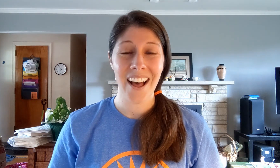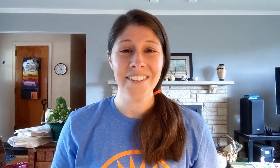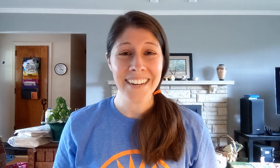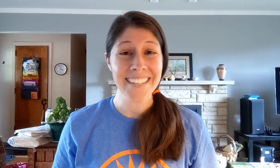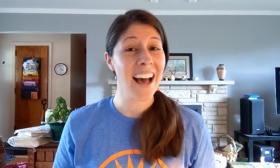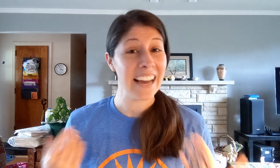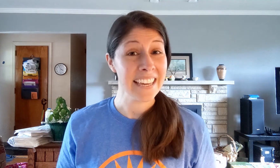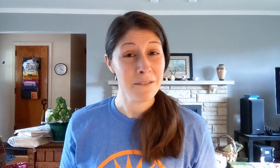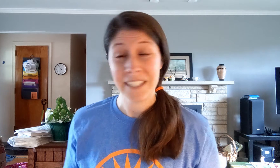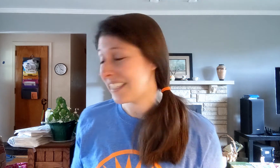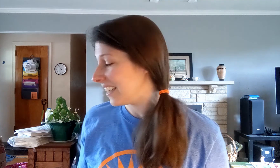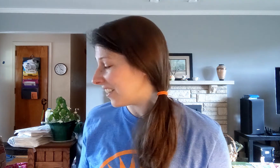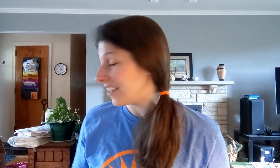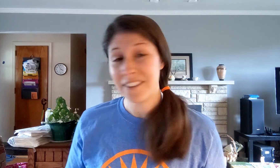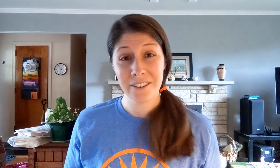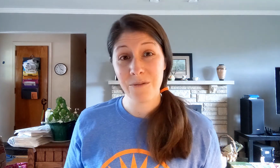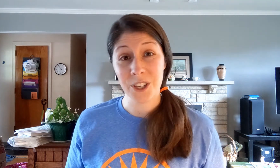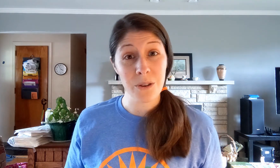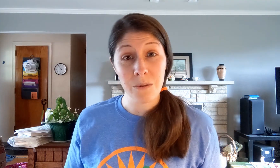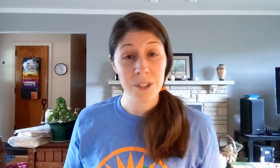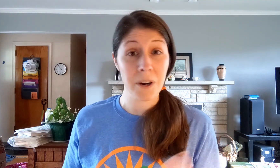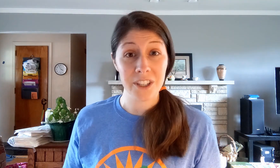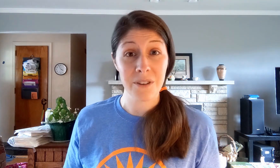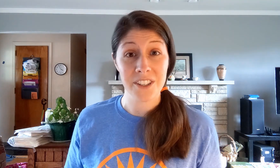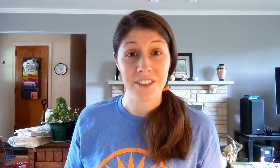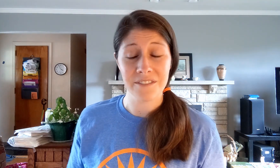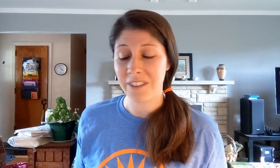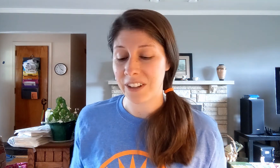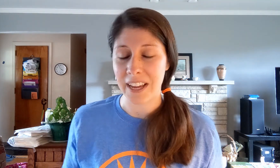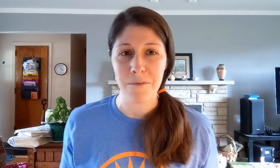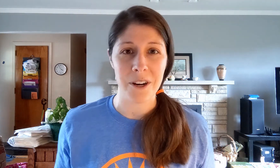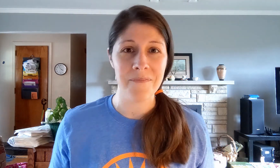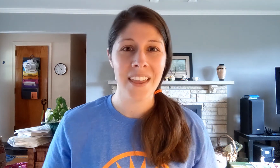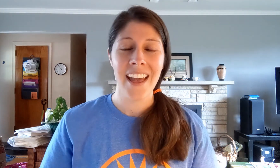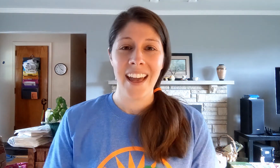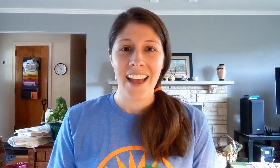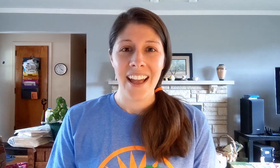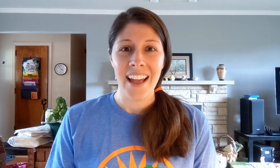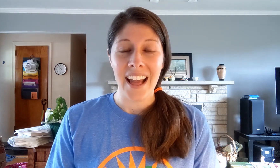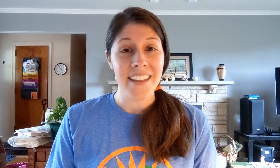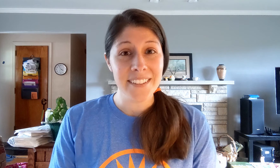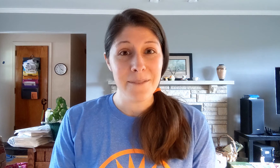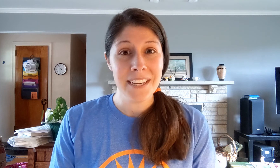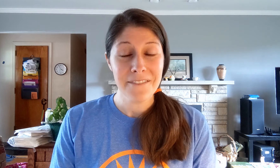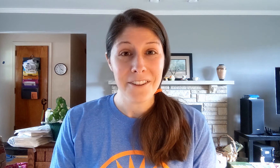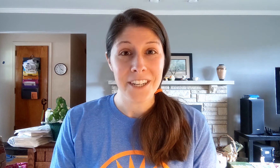All right, I can't wait to hear which part you want to do, what you like more. And that's going to be it for the